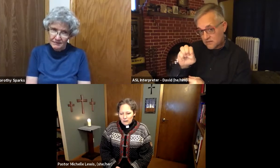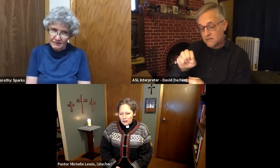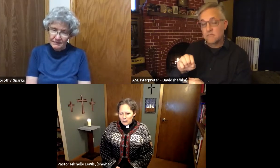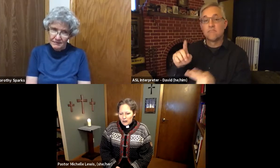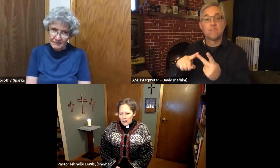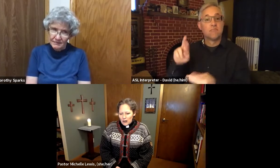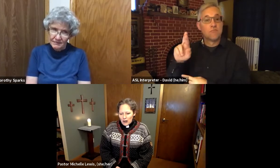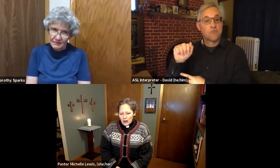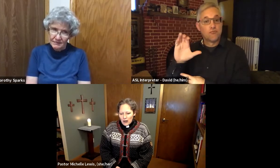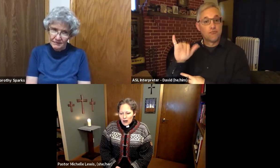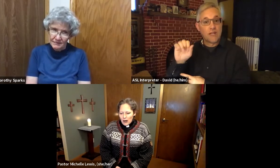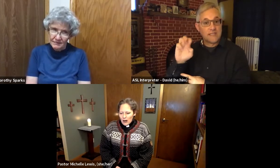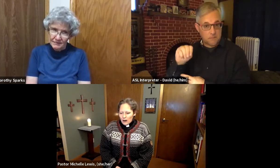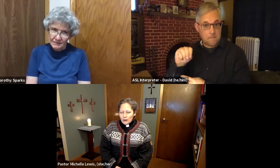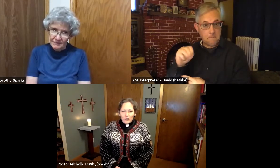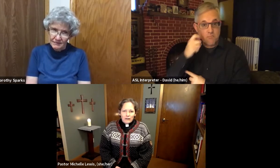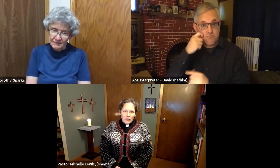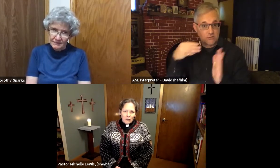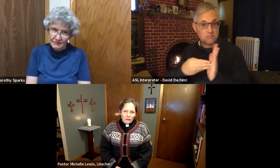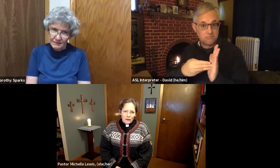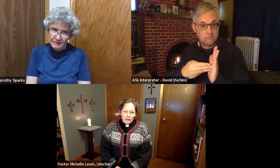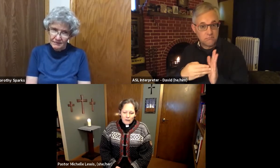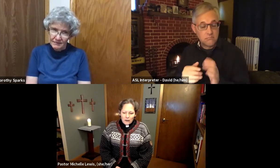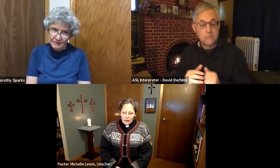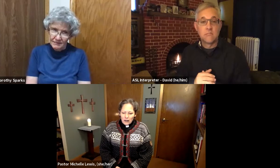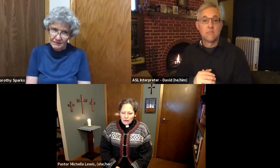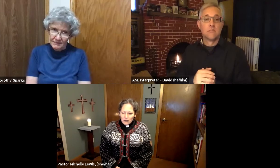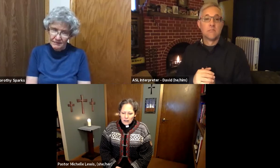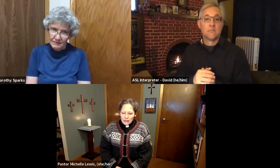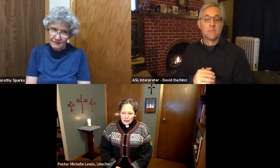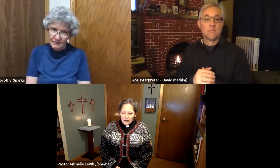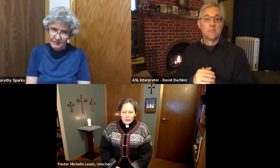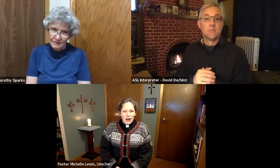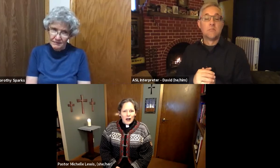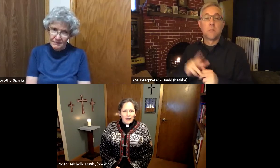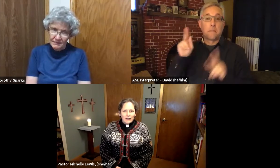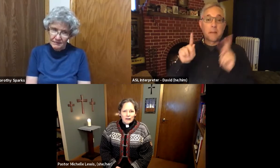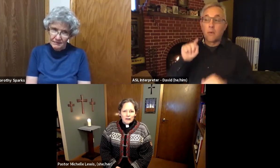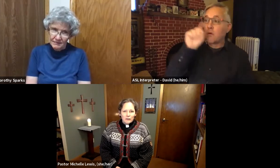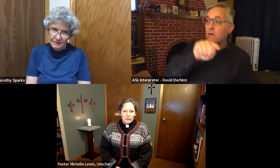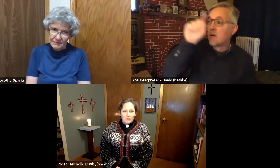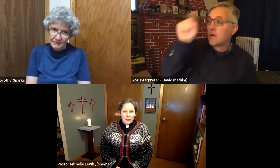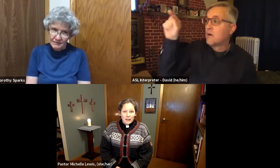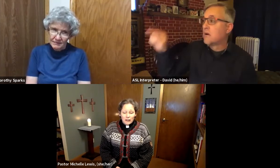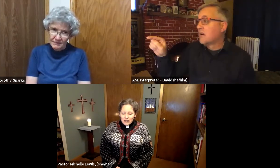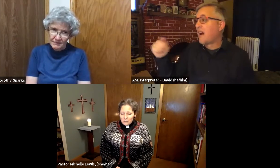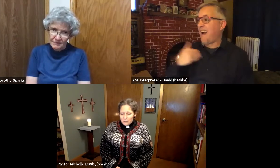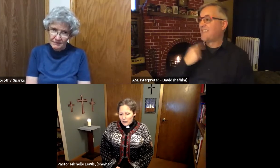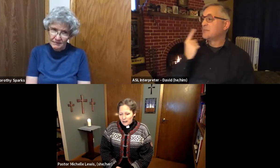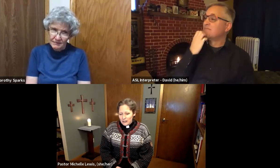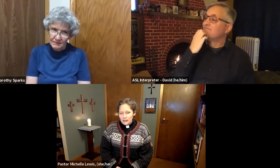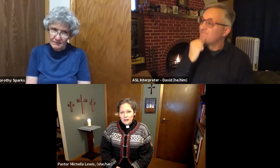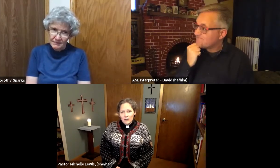Some people are grieving for their loved ones who died because